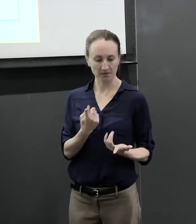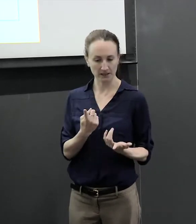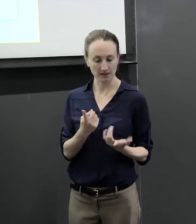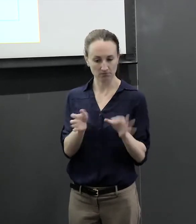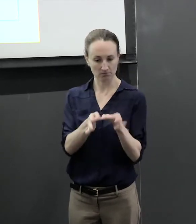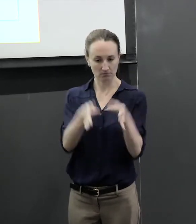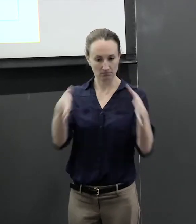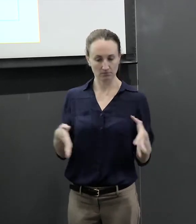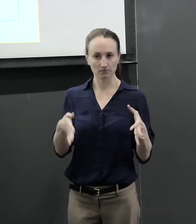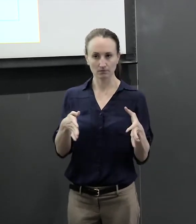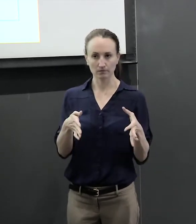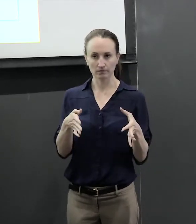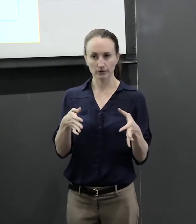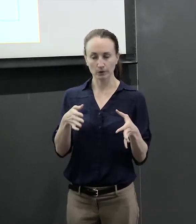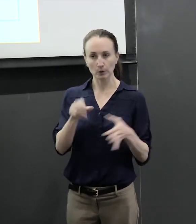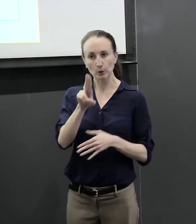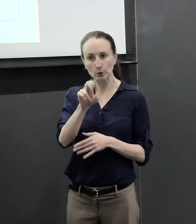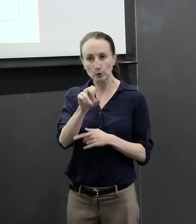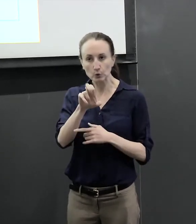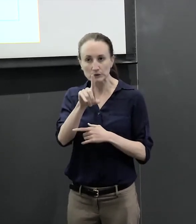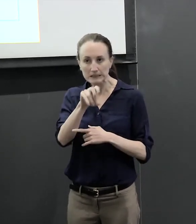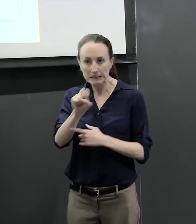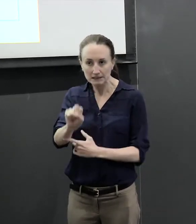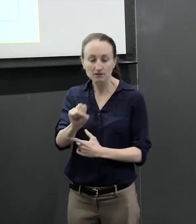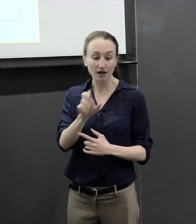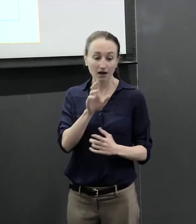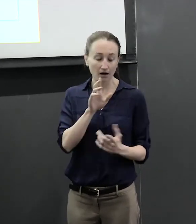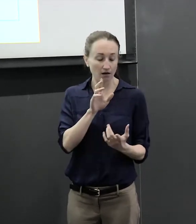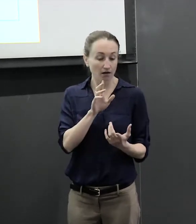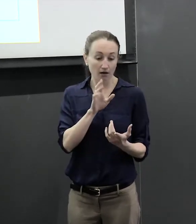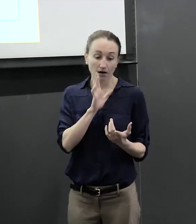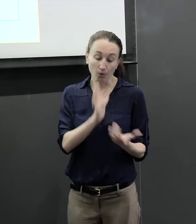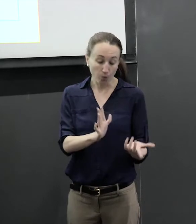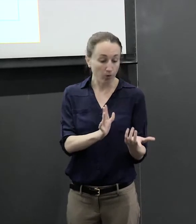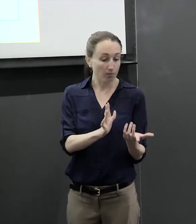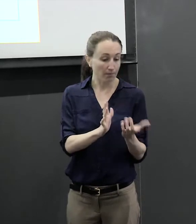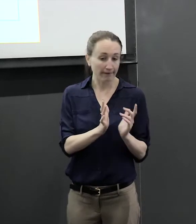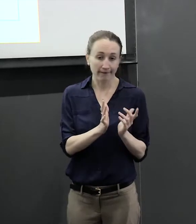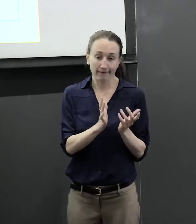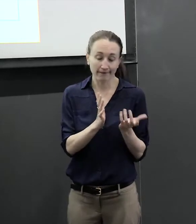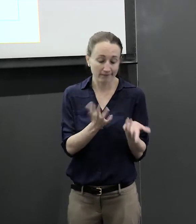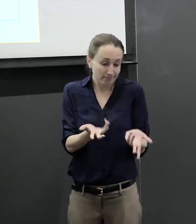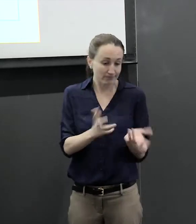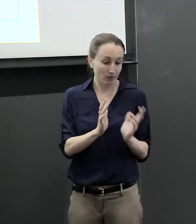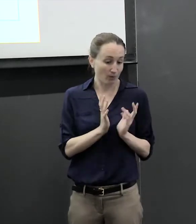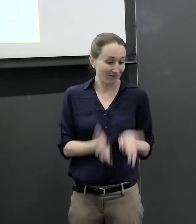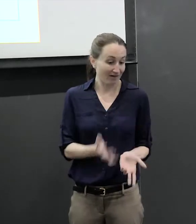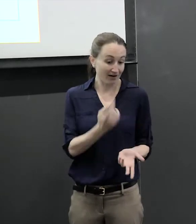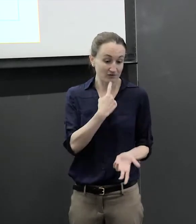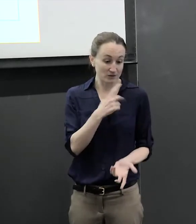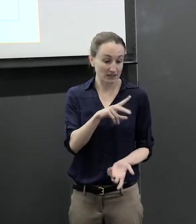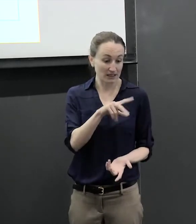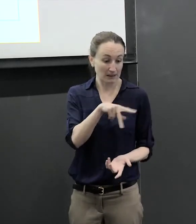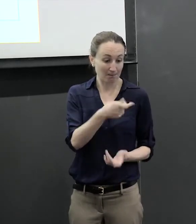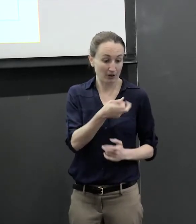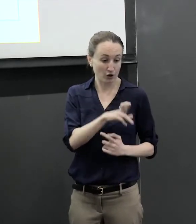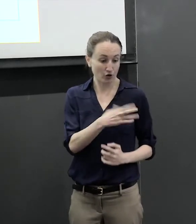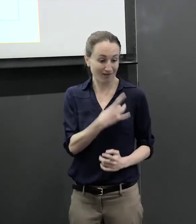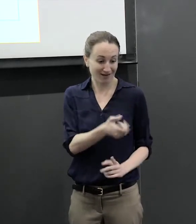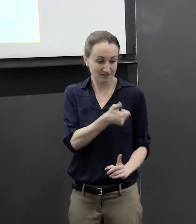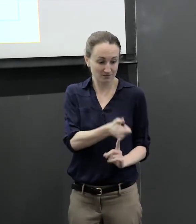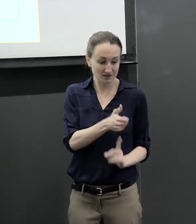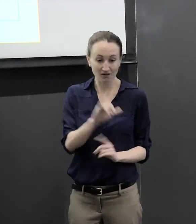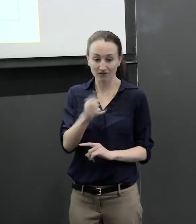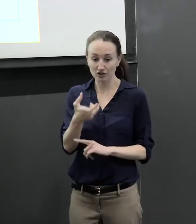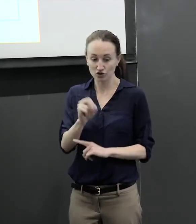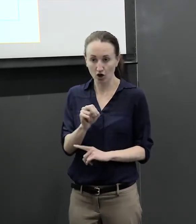very demanding, but you would still totally be fine in, you know, John, you know, Peter likes himself and John does too. Again, if you take